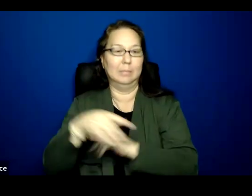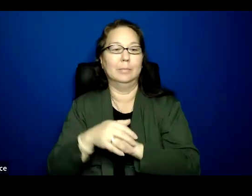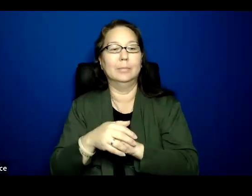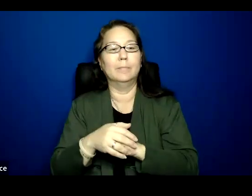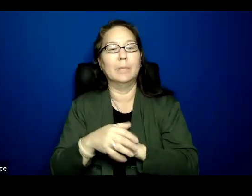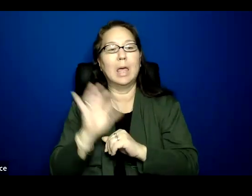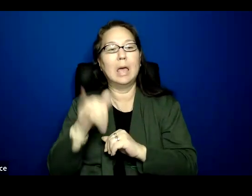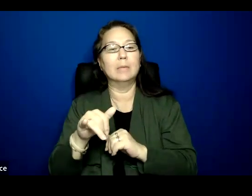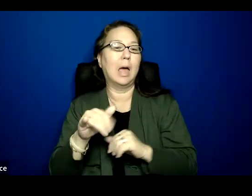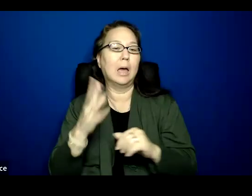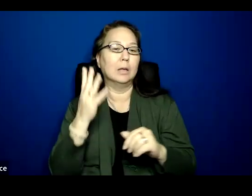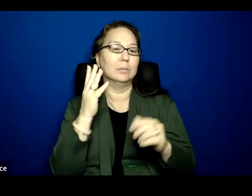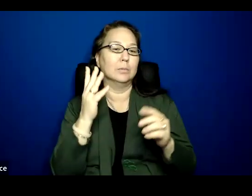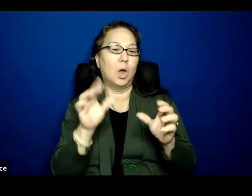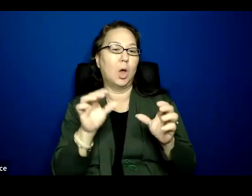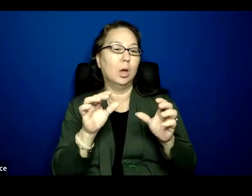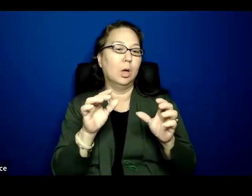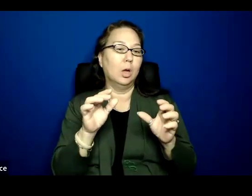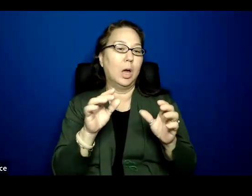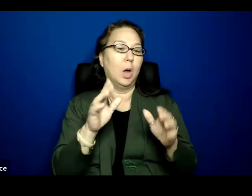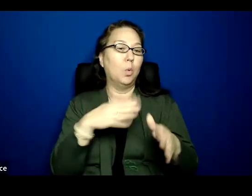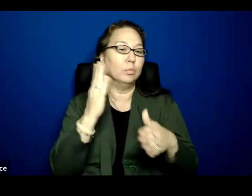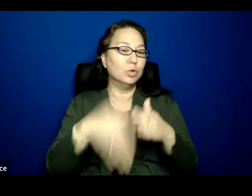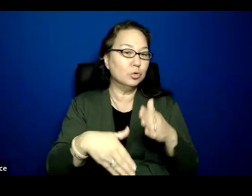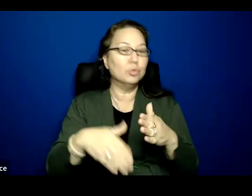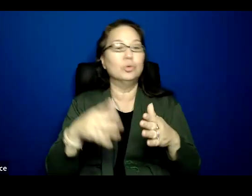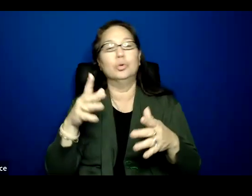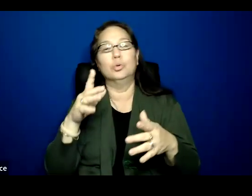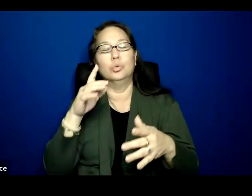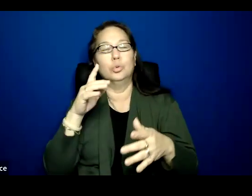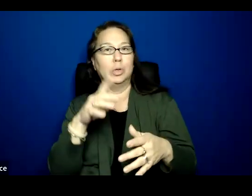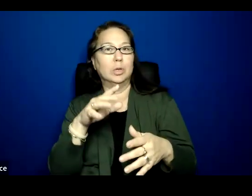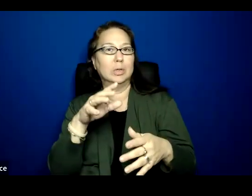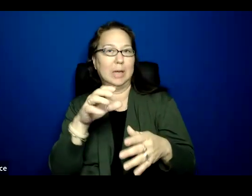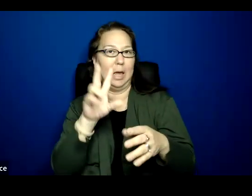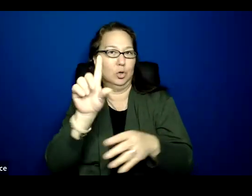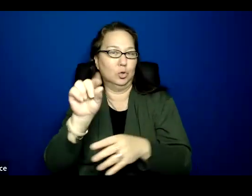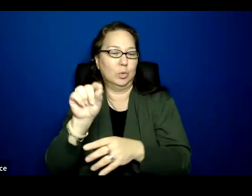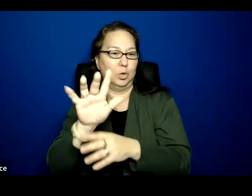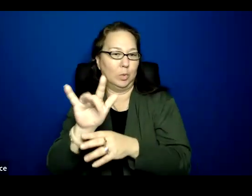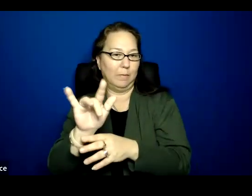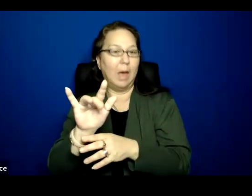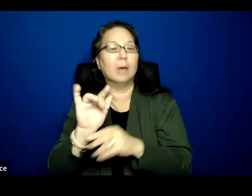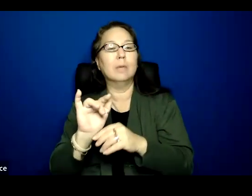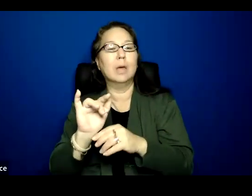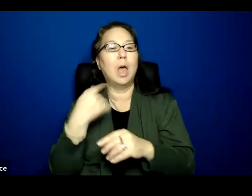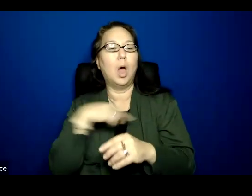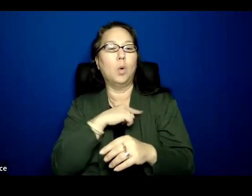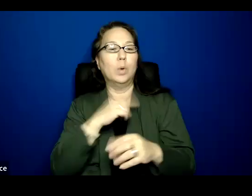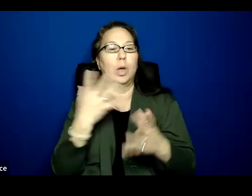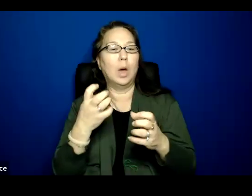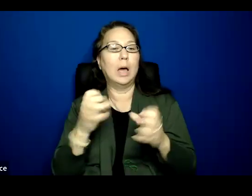continues. We are currently in the second year of a 4-year phased-in plan following an initial planning year. As